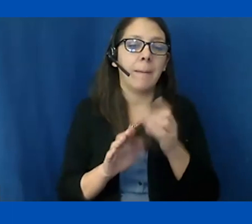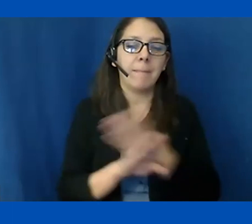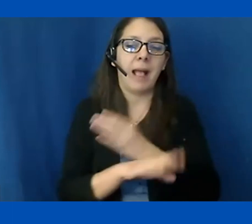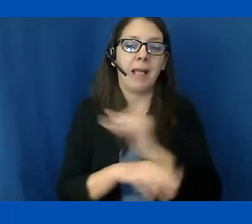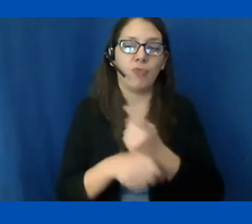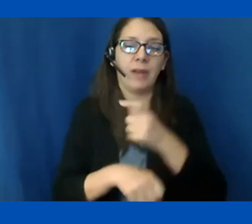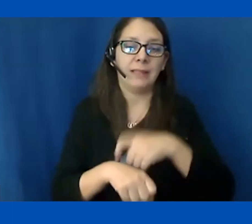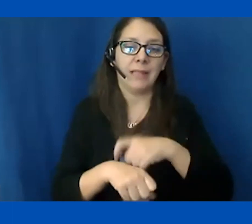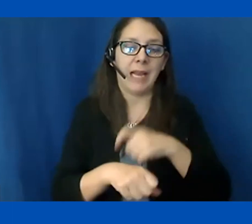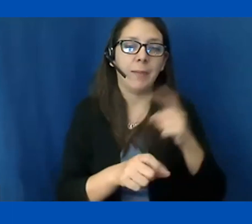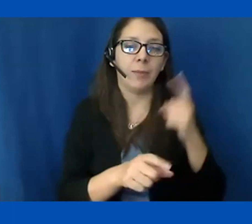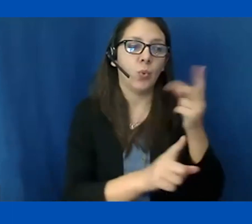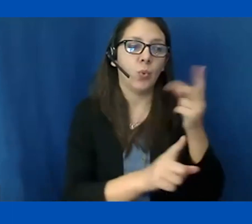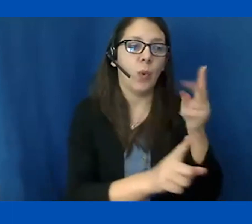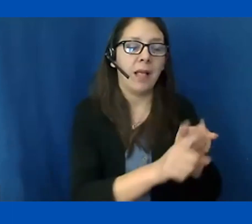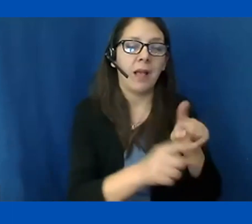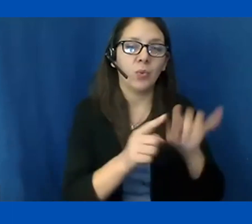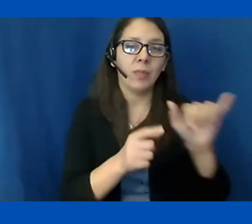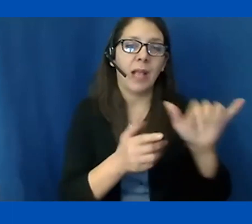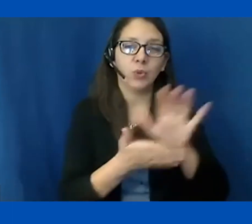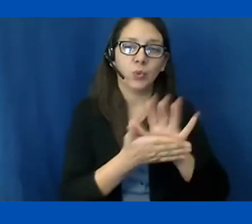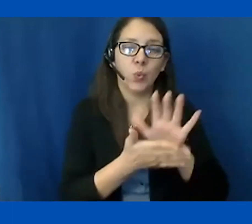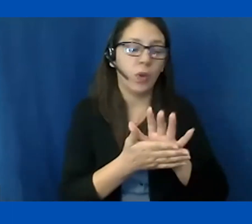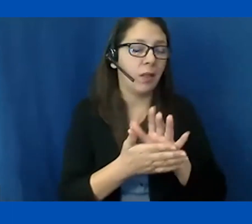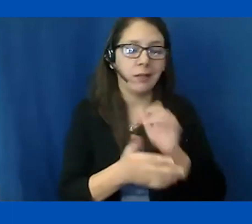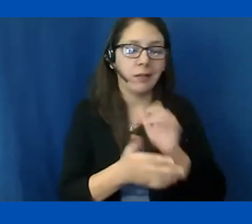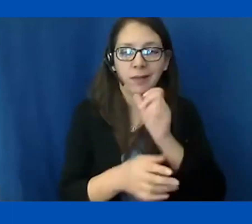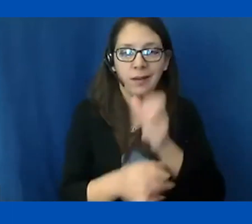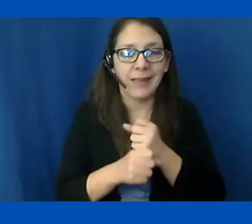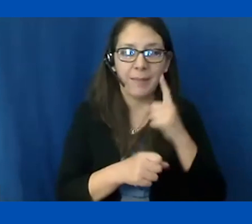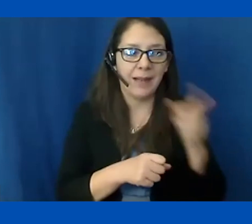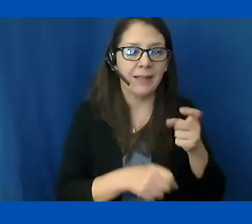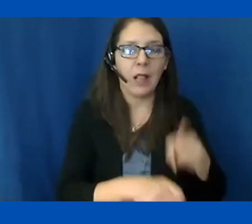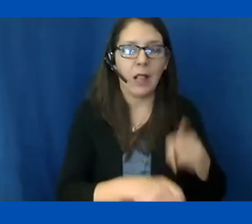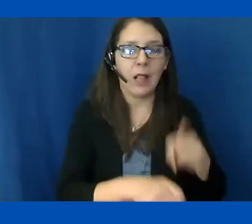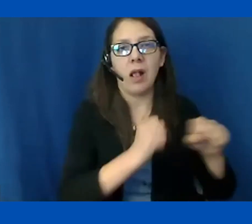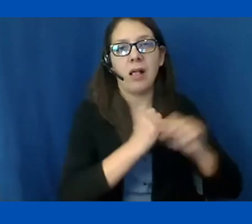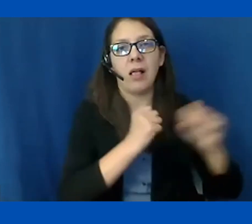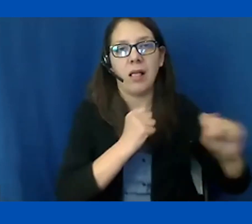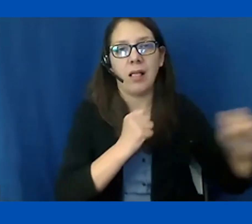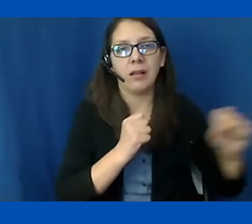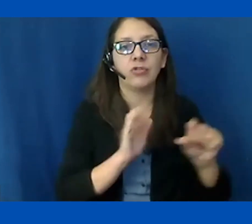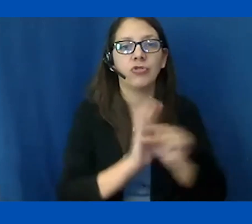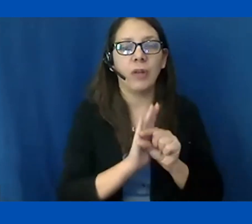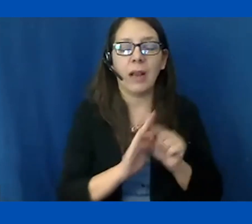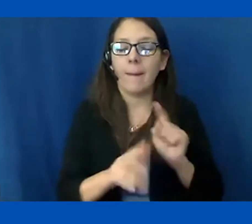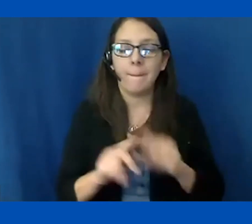apply for the school that I wanted to go to. Um, so I just had to advocate for myself